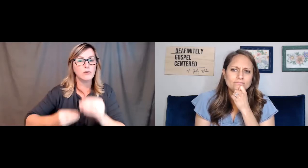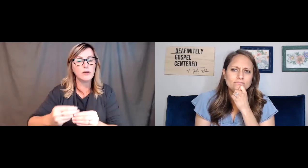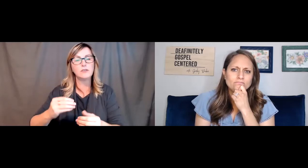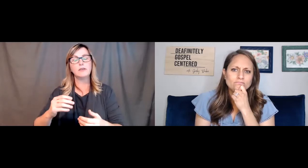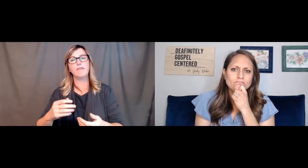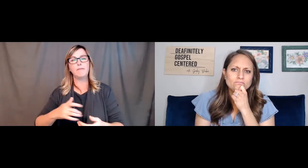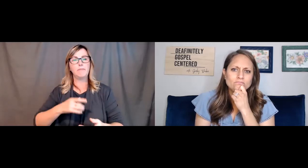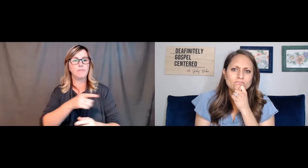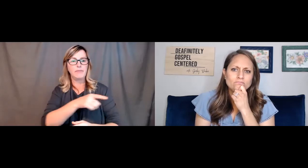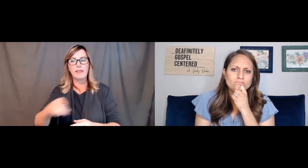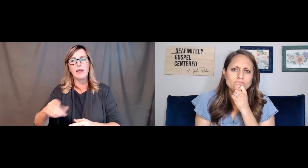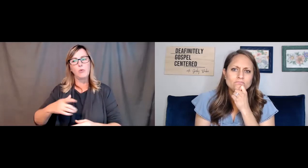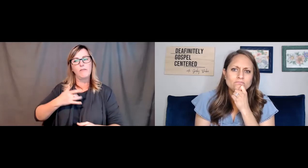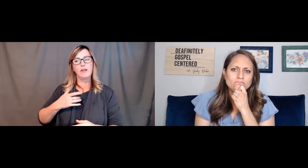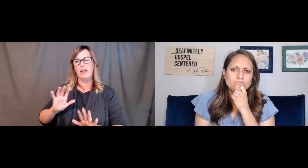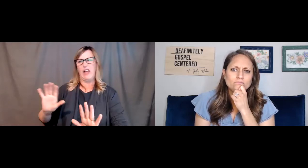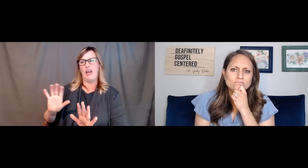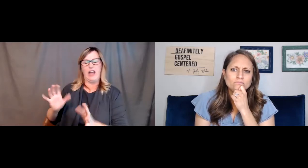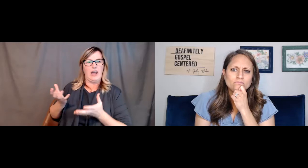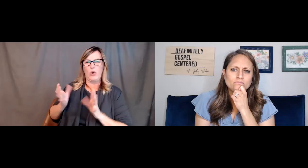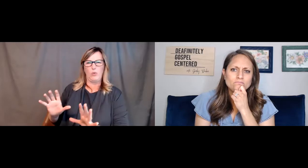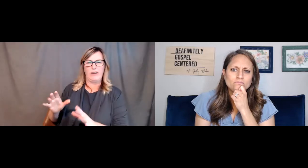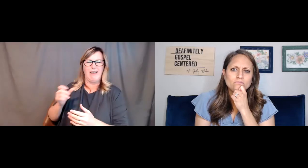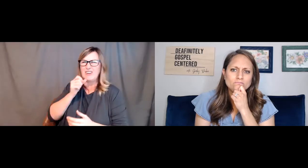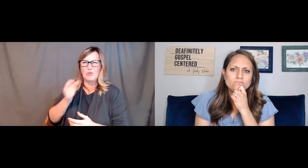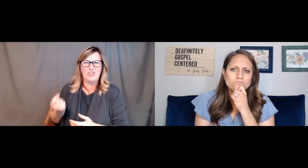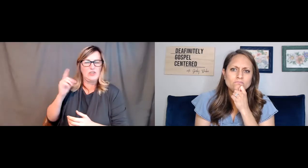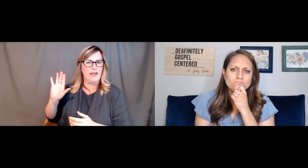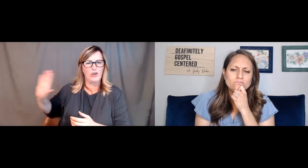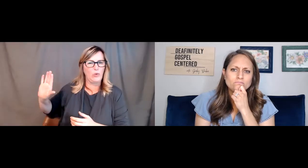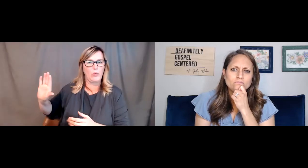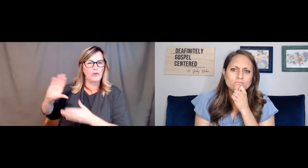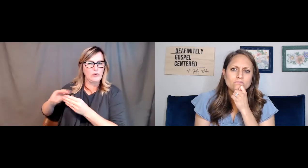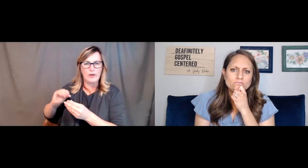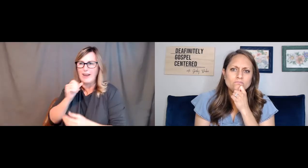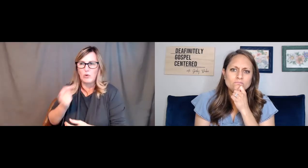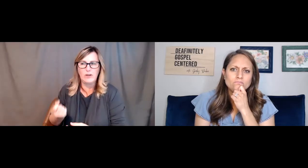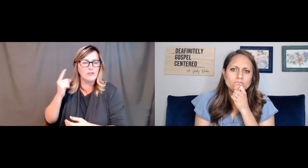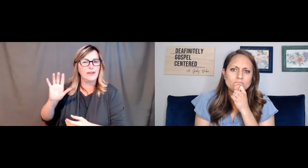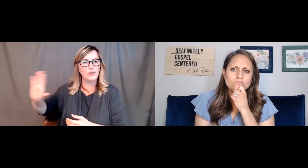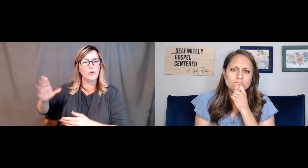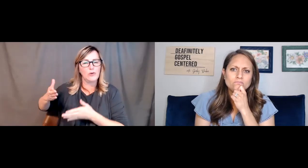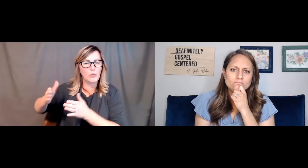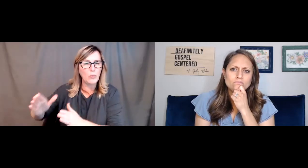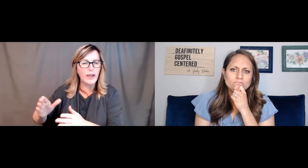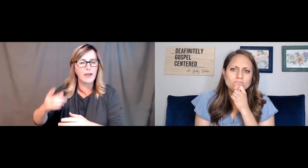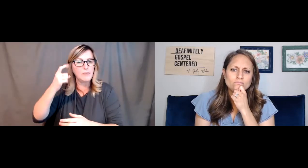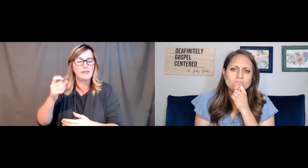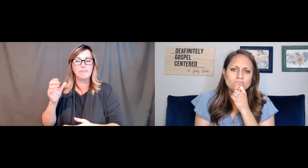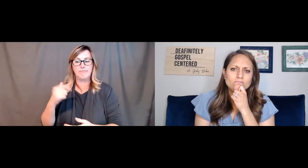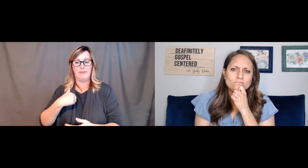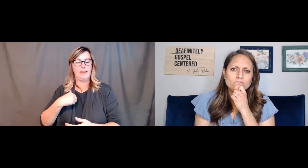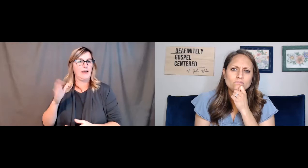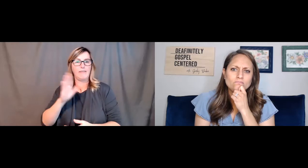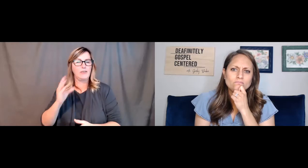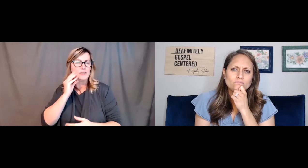And how that will impact the next generation. Yeah, absolutely. Some people just don't think about it. I know you may my not